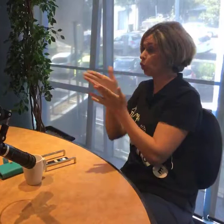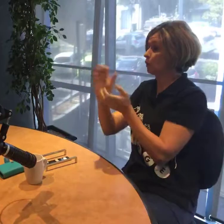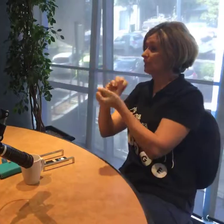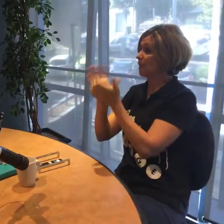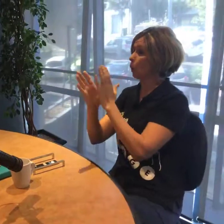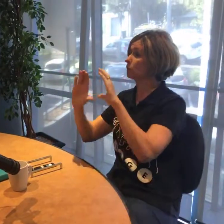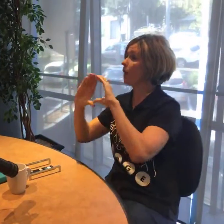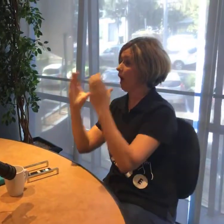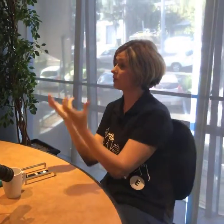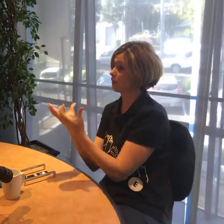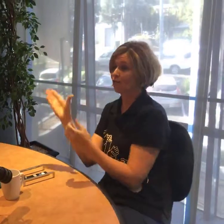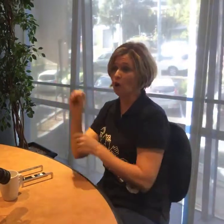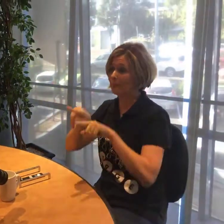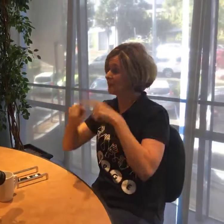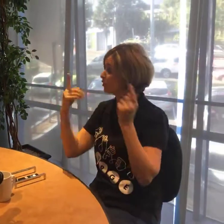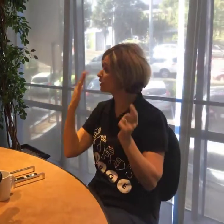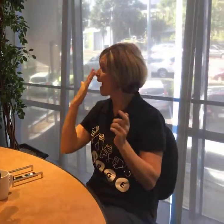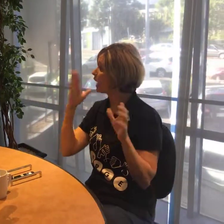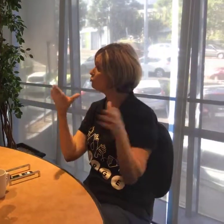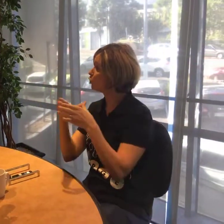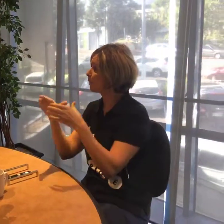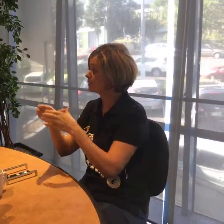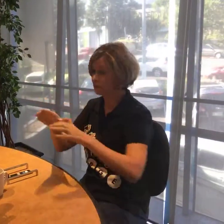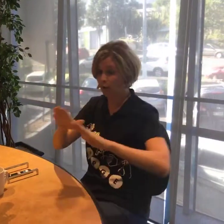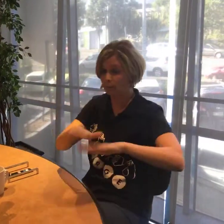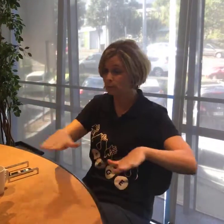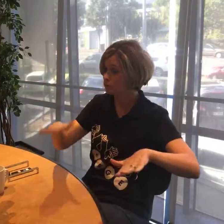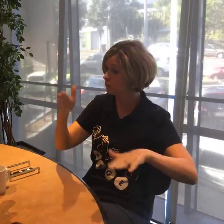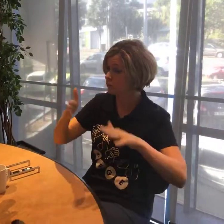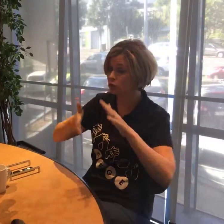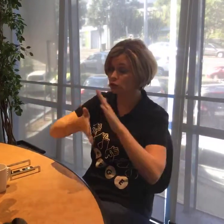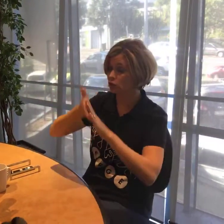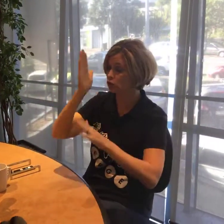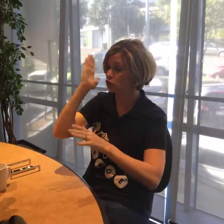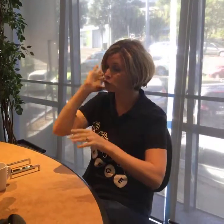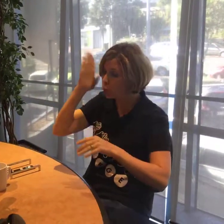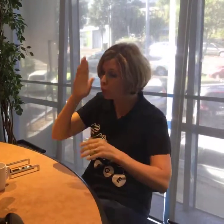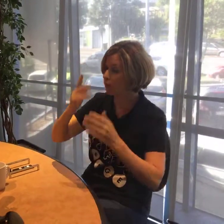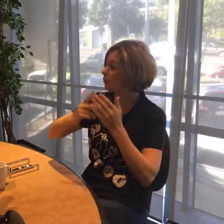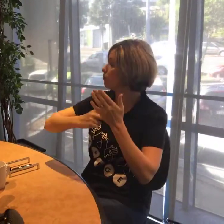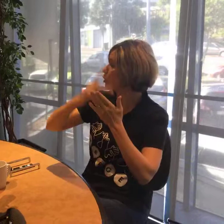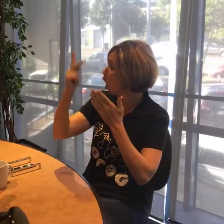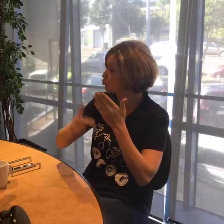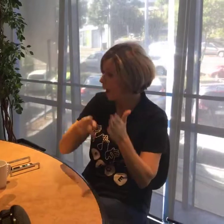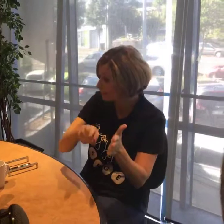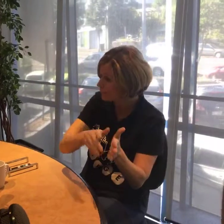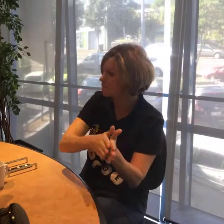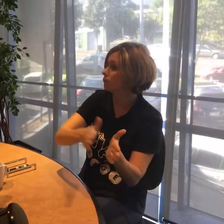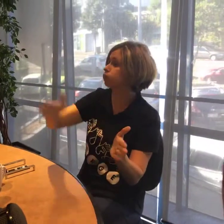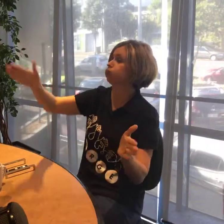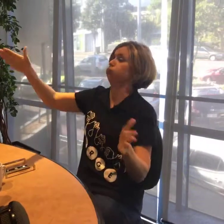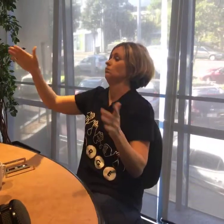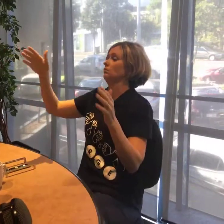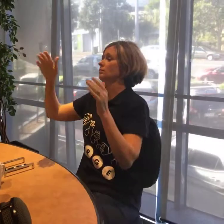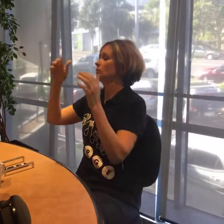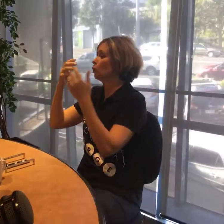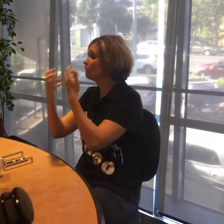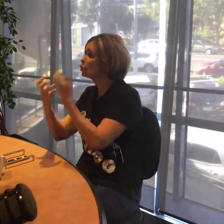sign language as well as face-to-face sign language. So, and we cater to different age groups. So we have